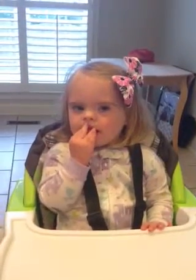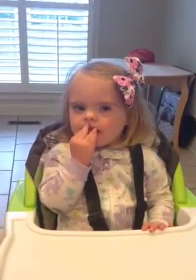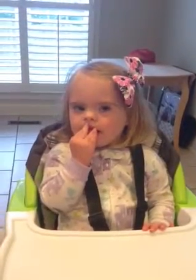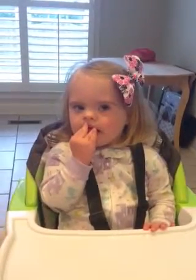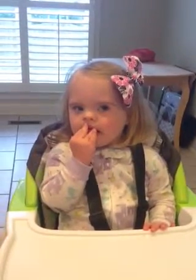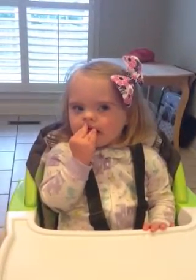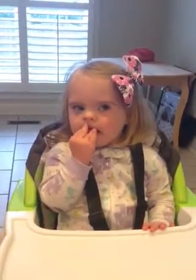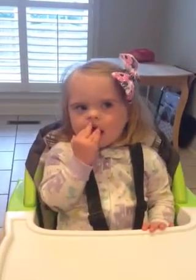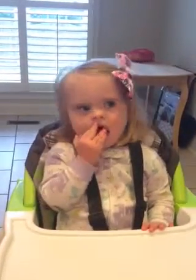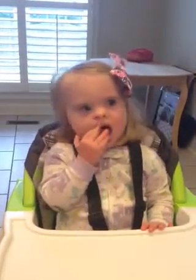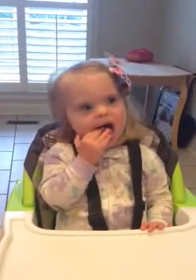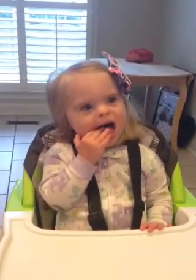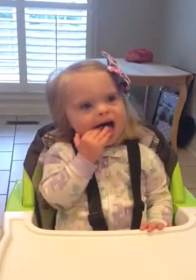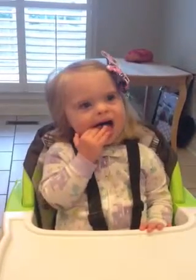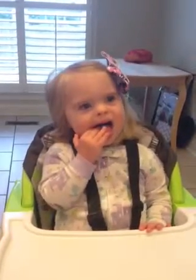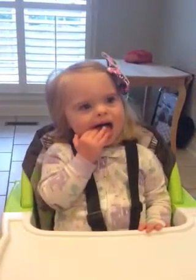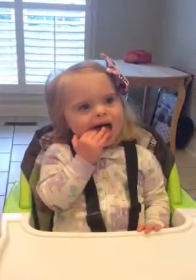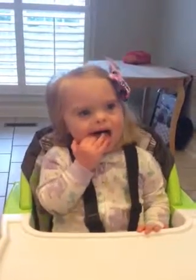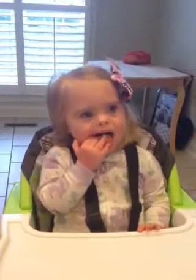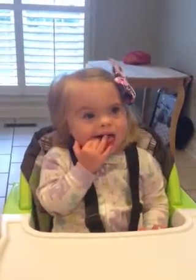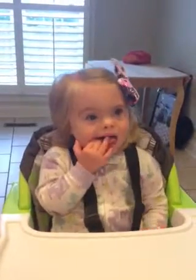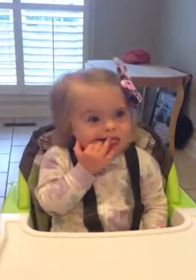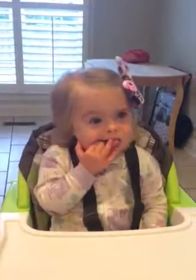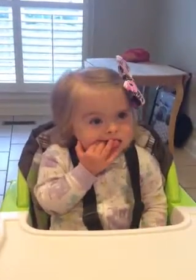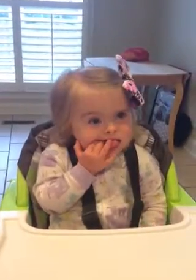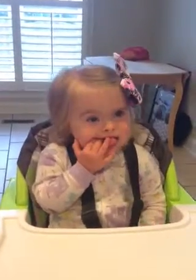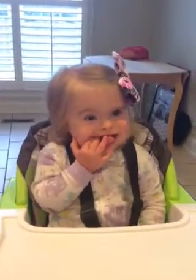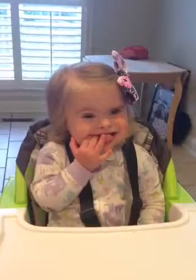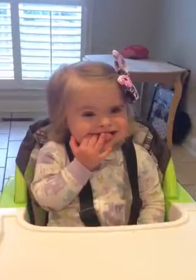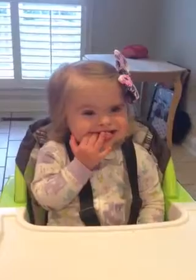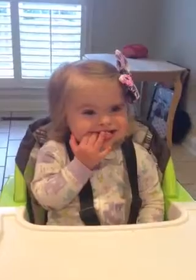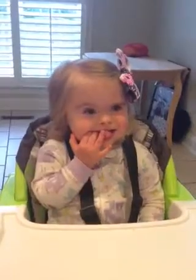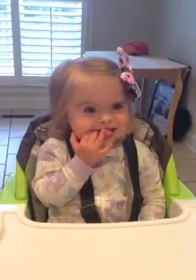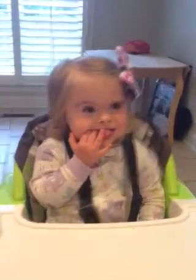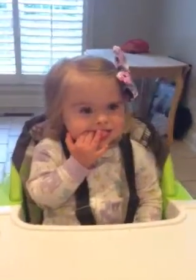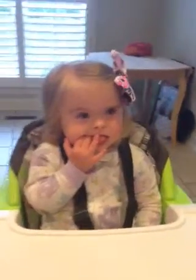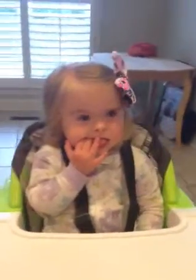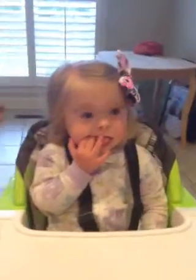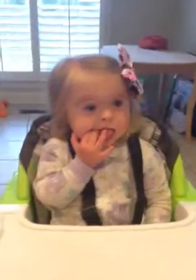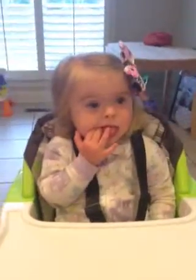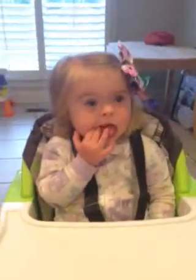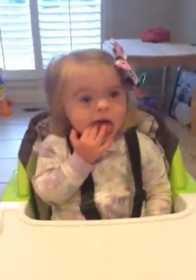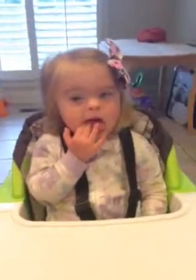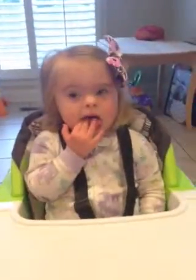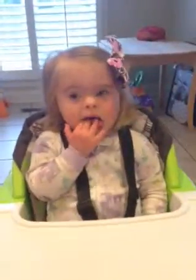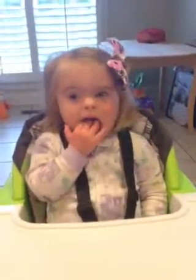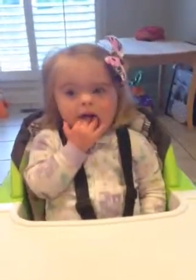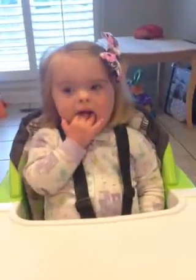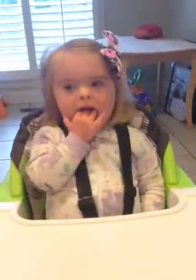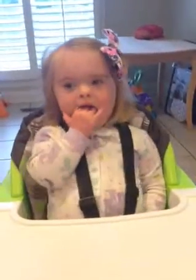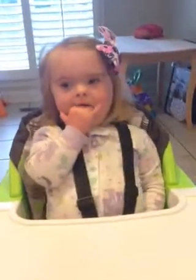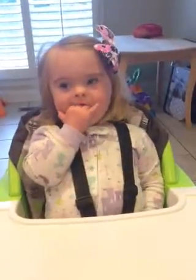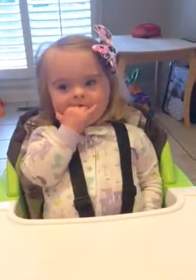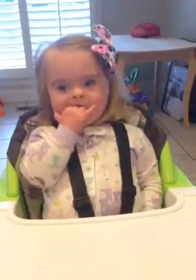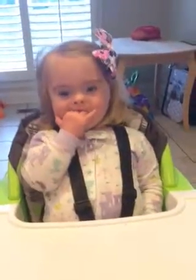Sun. Can you say sun? Sign sun.